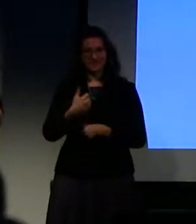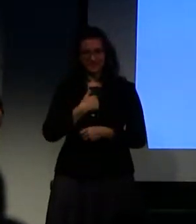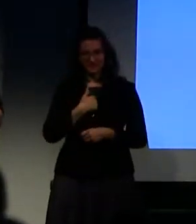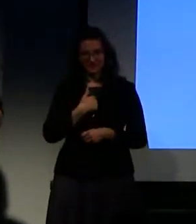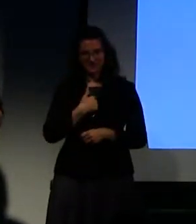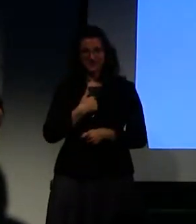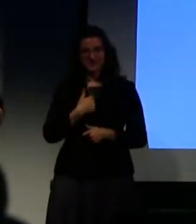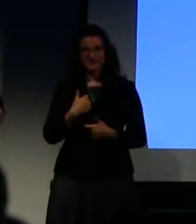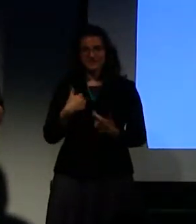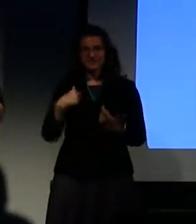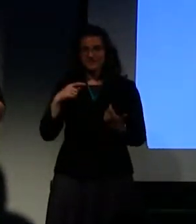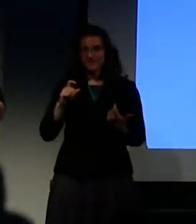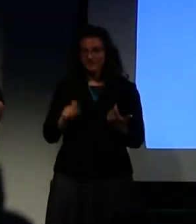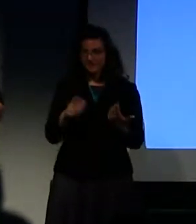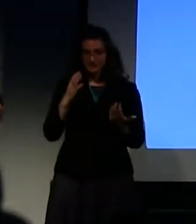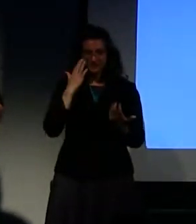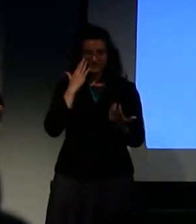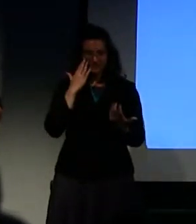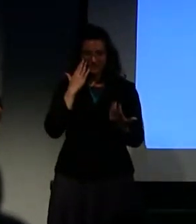it that